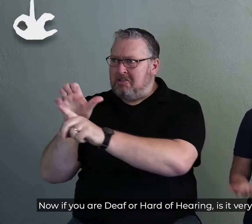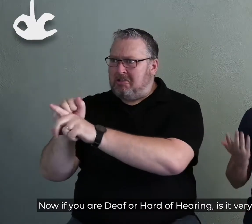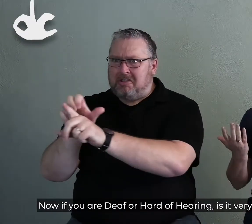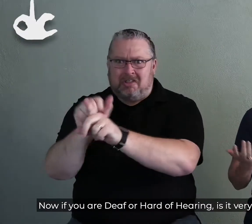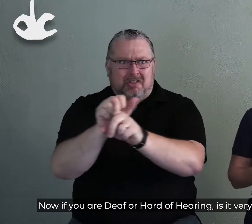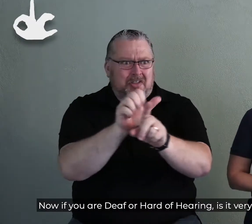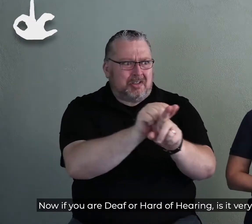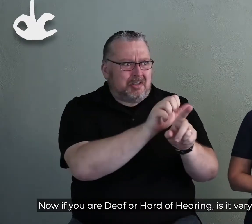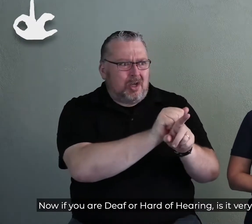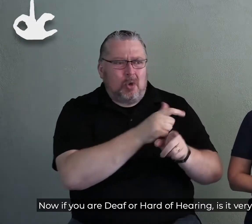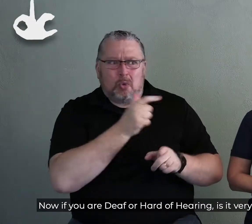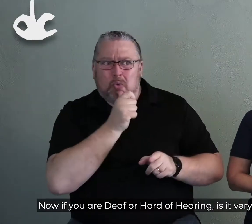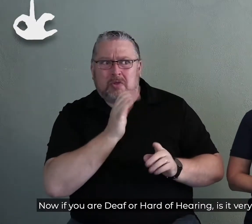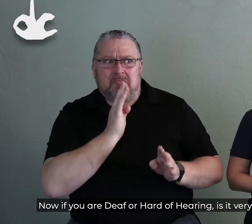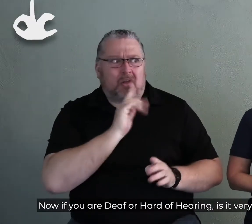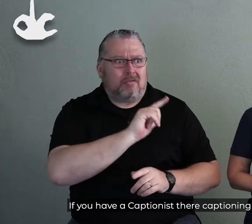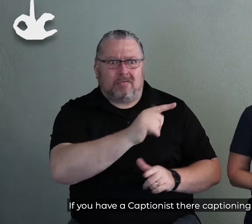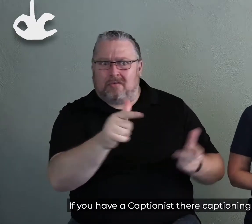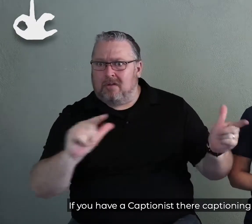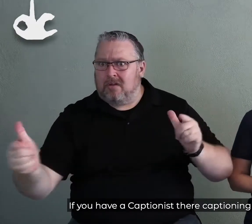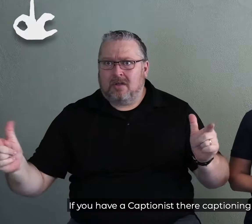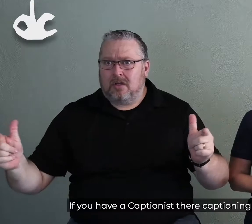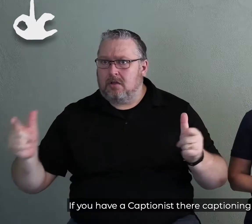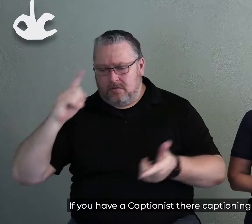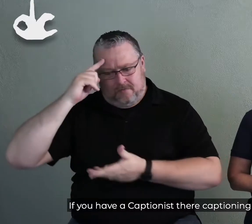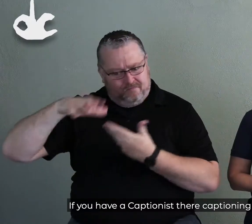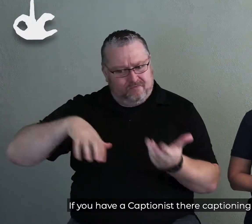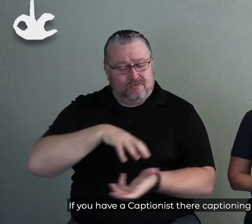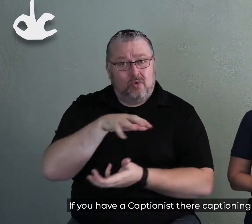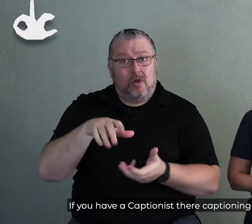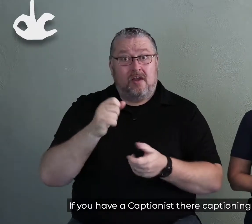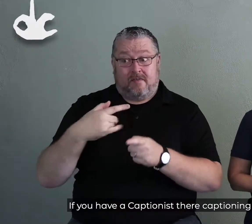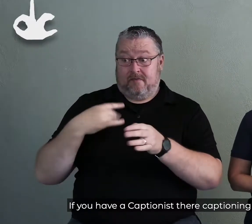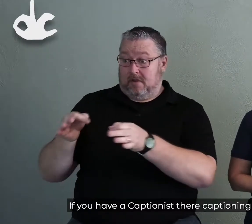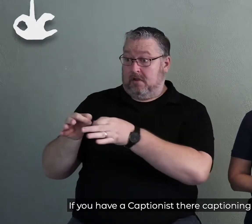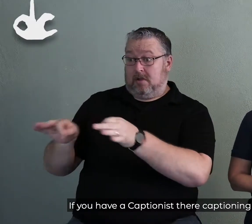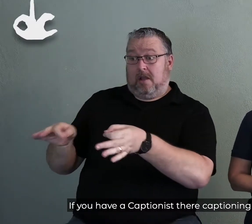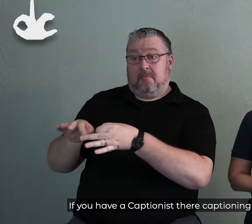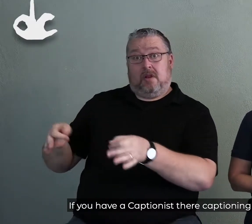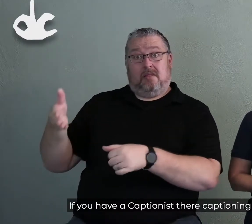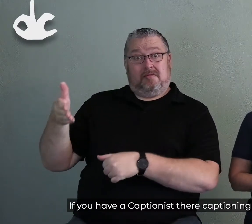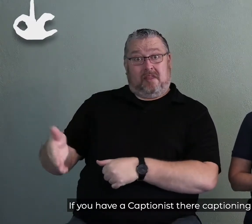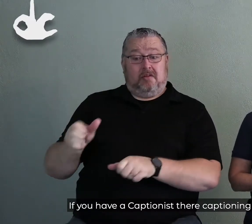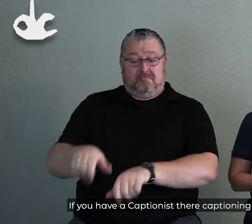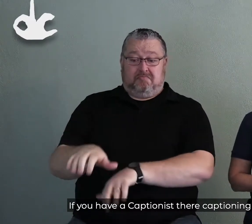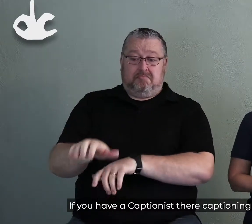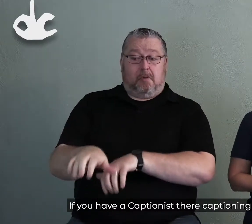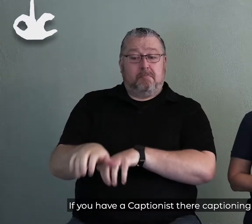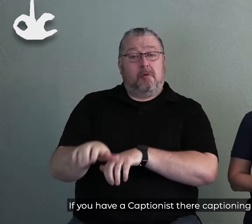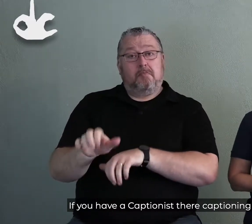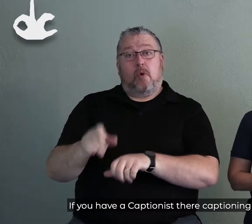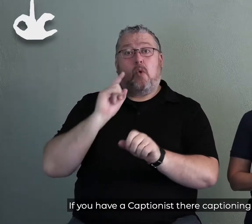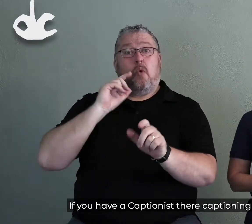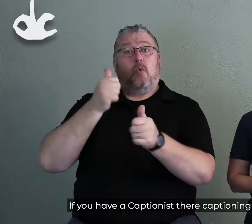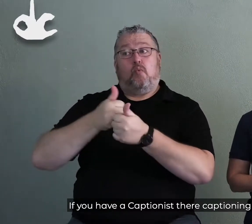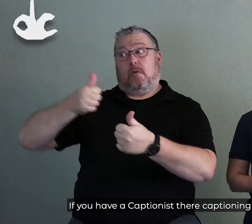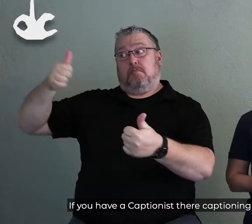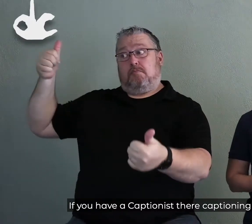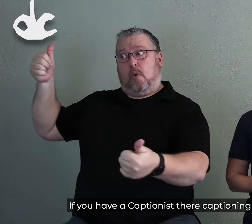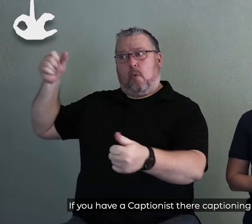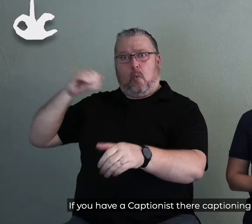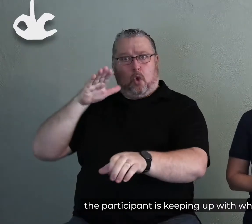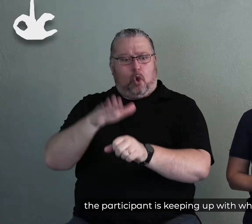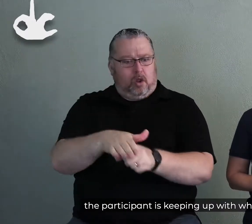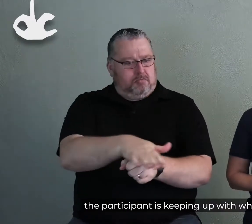know who's speaking. And if you have a captionist that's there captioning remotely or